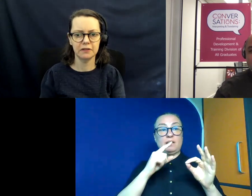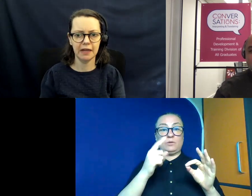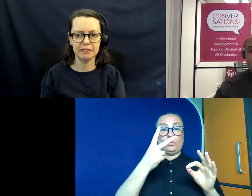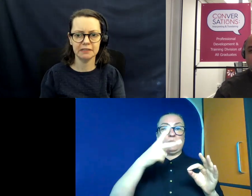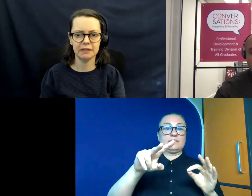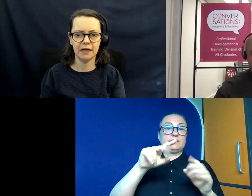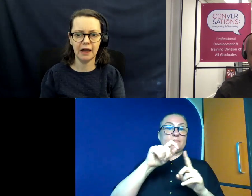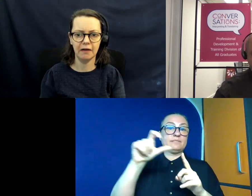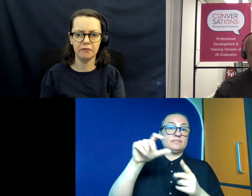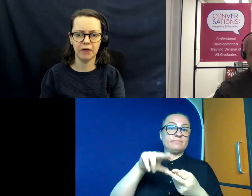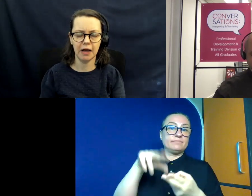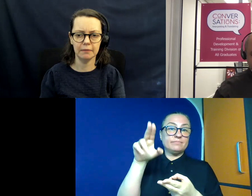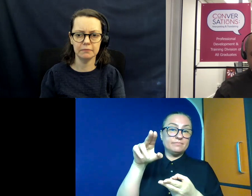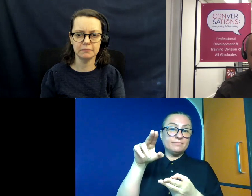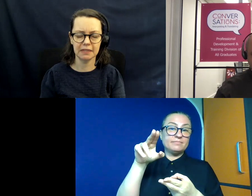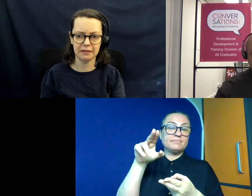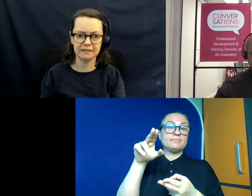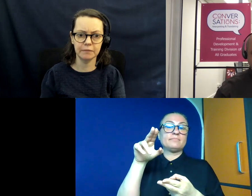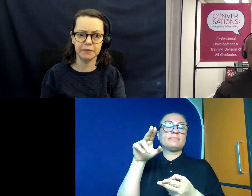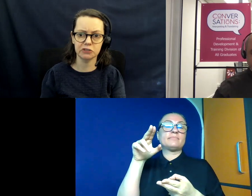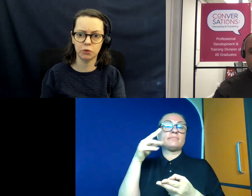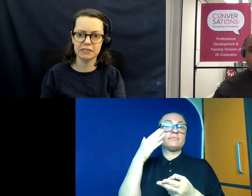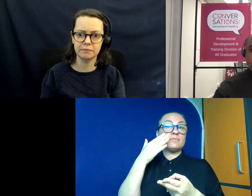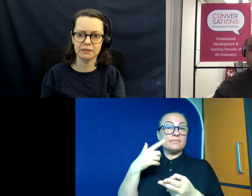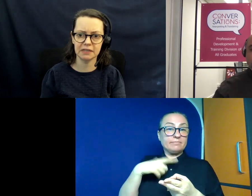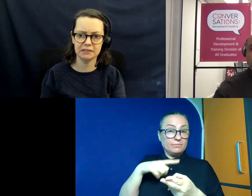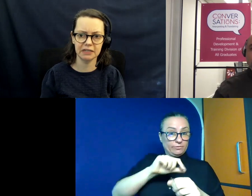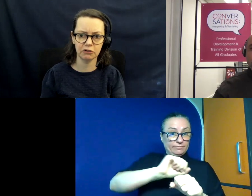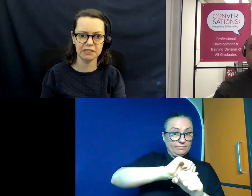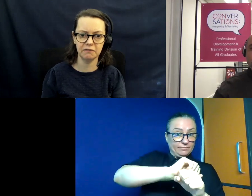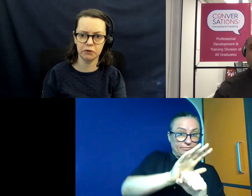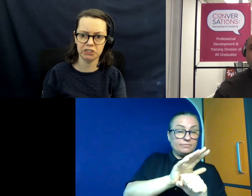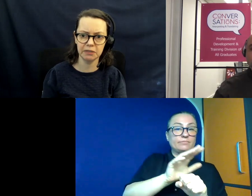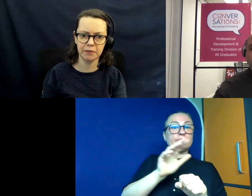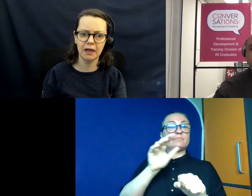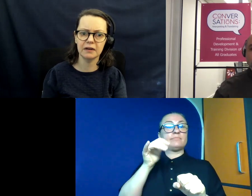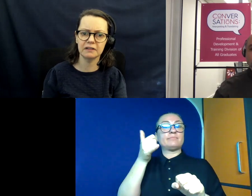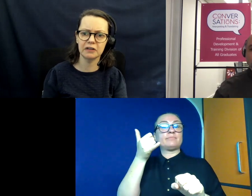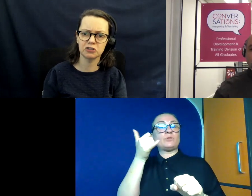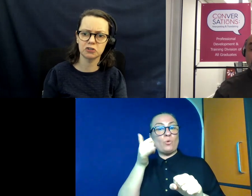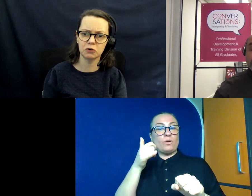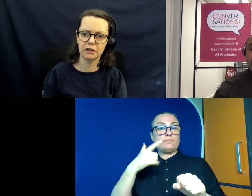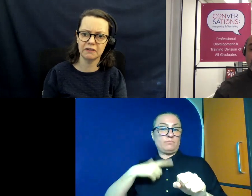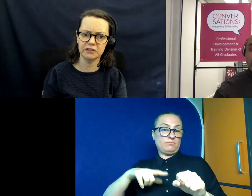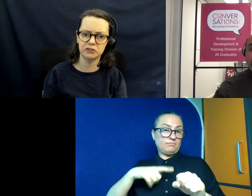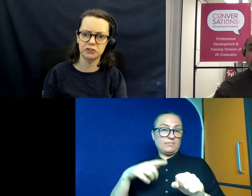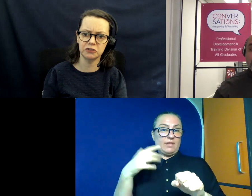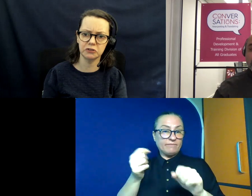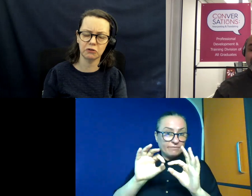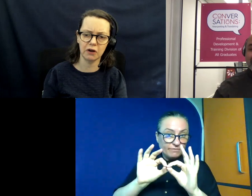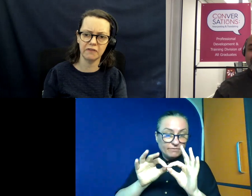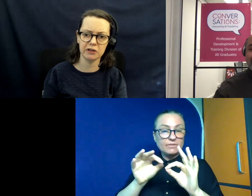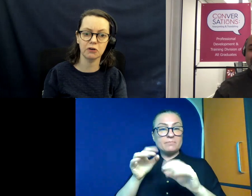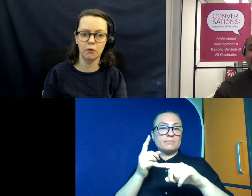So the ABC have said there's been a 20% increase in viewership. Now, they're not sure if it's due